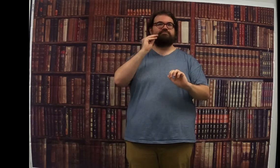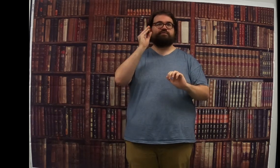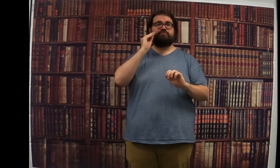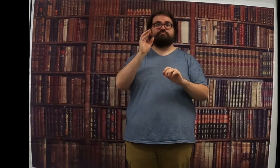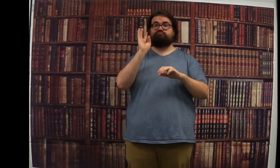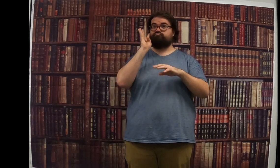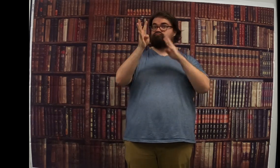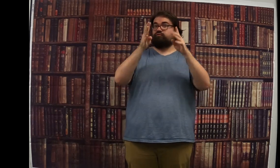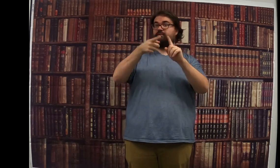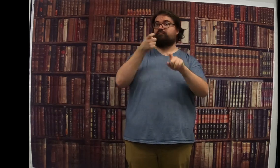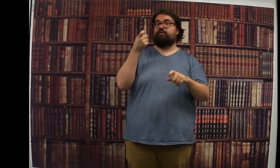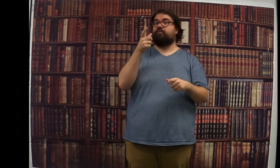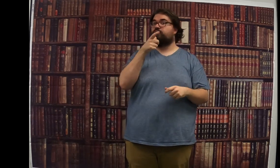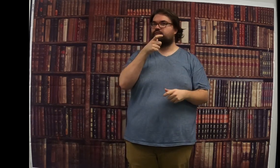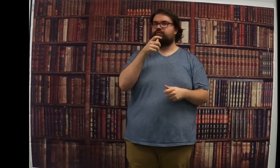Miller.